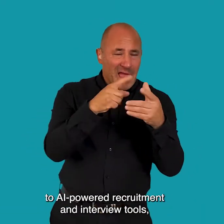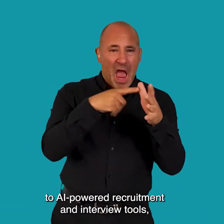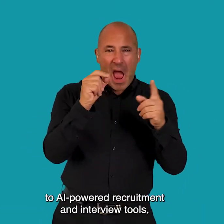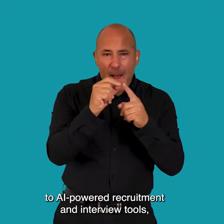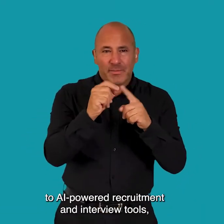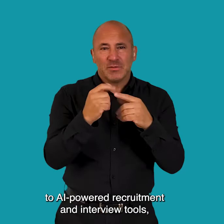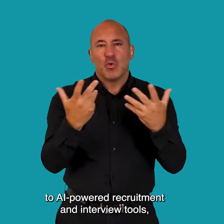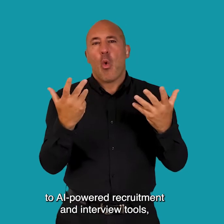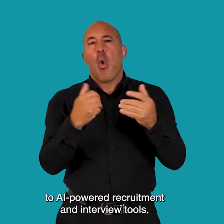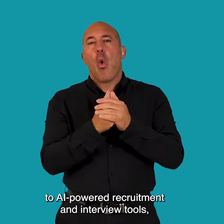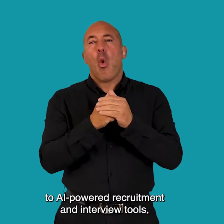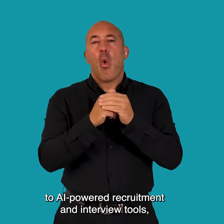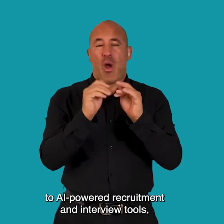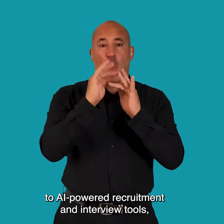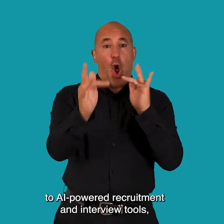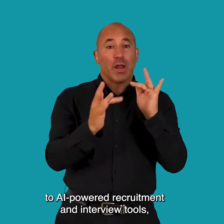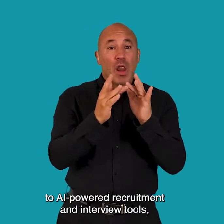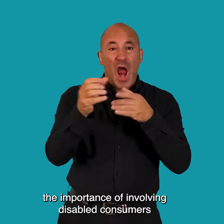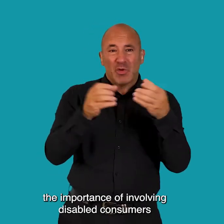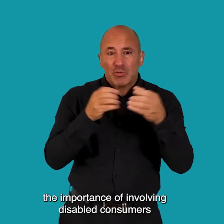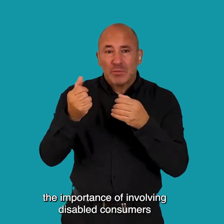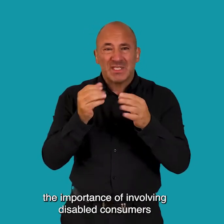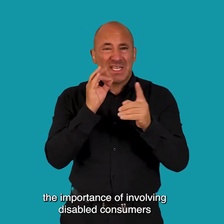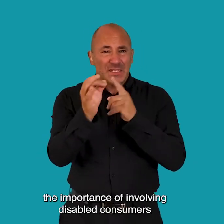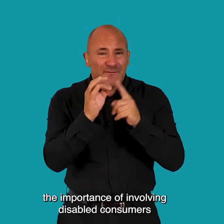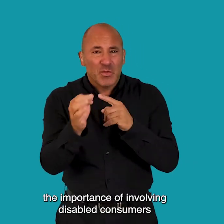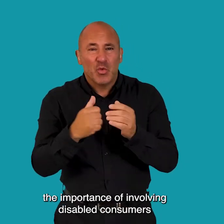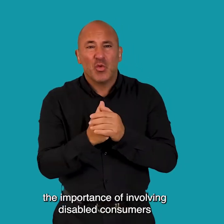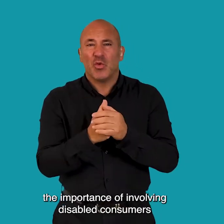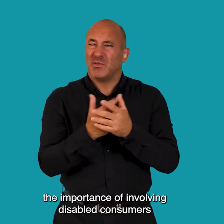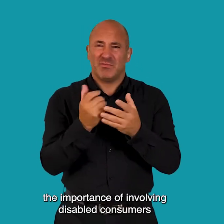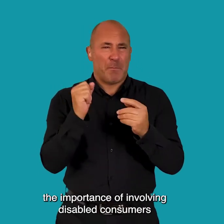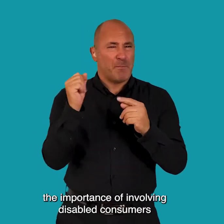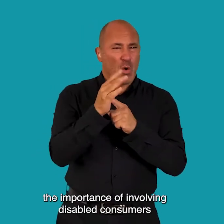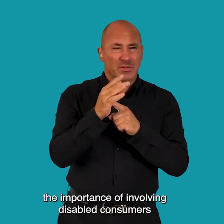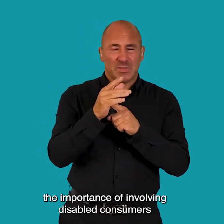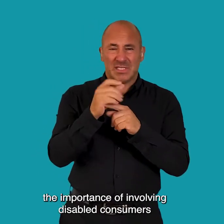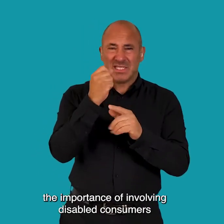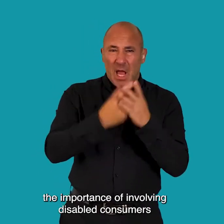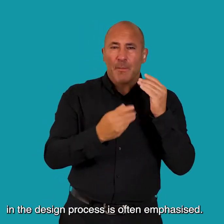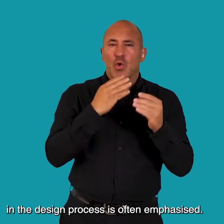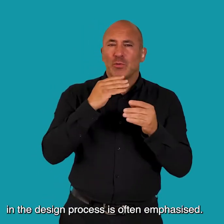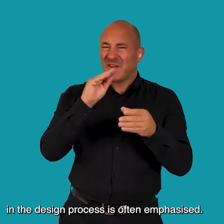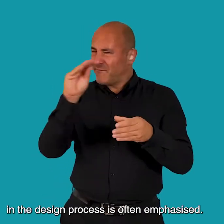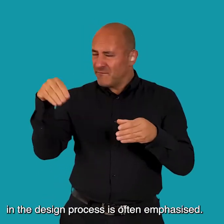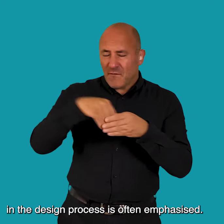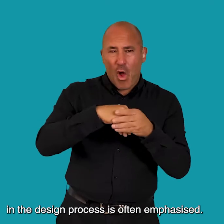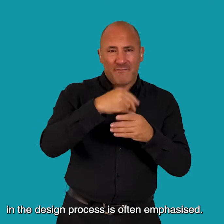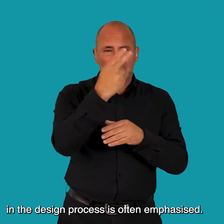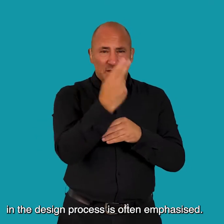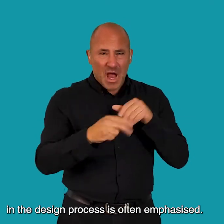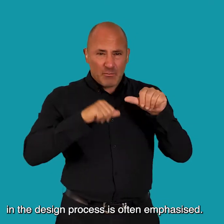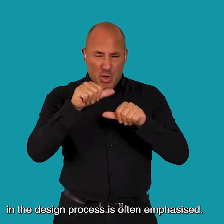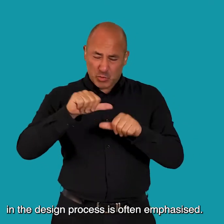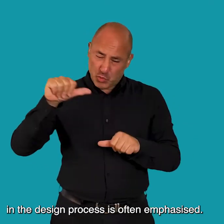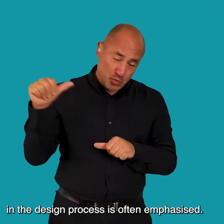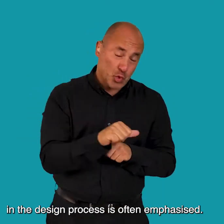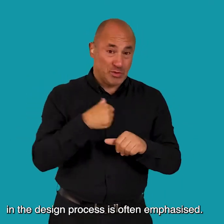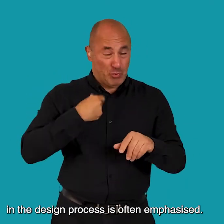AI-powered recruitment and interview tools. The importance of involving disabled consumers in the design process is often